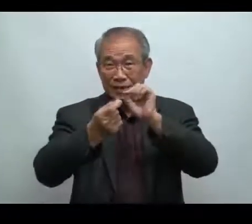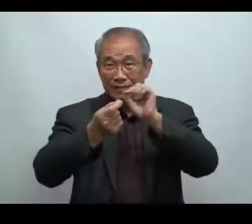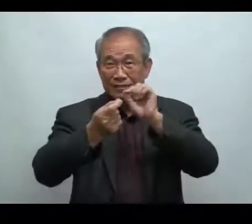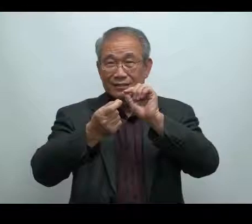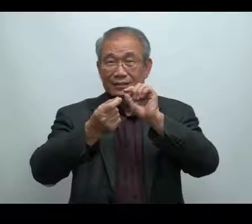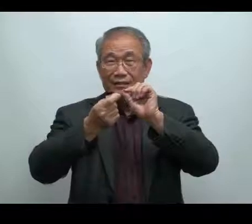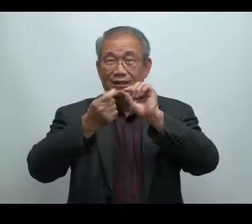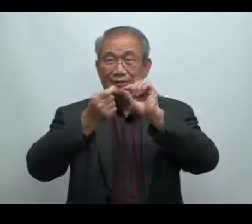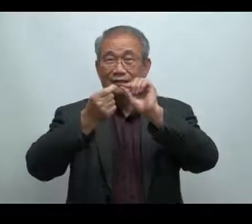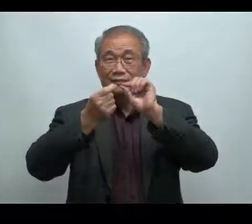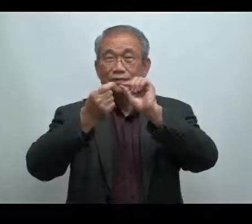vibrate in the most